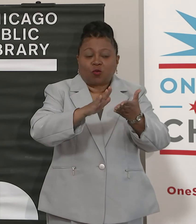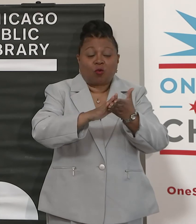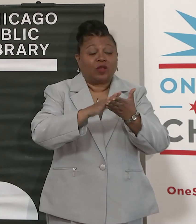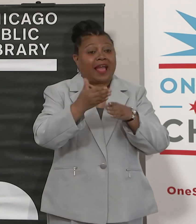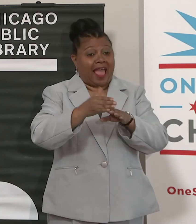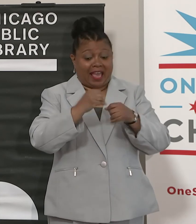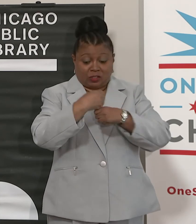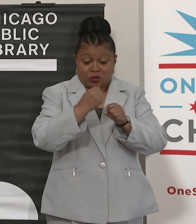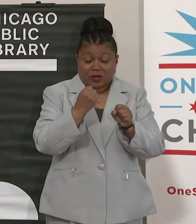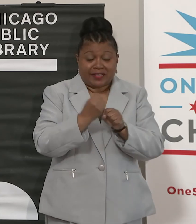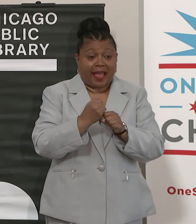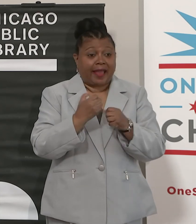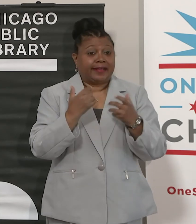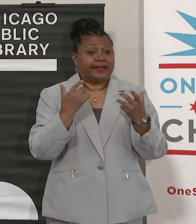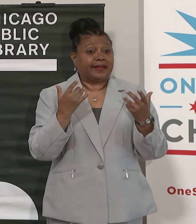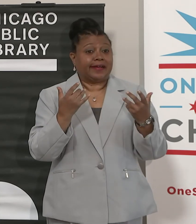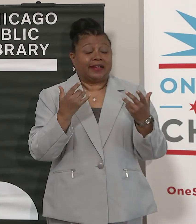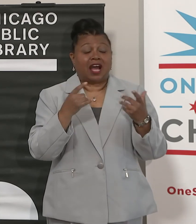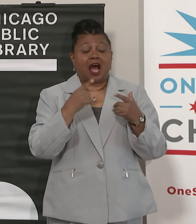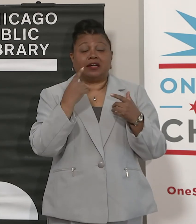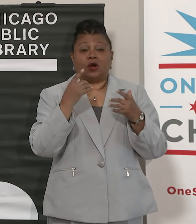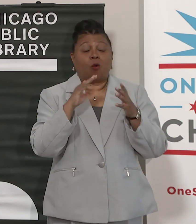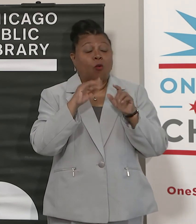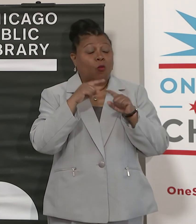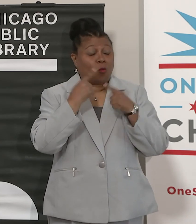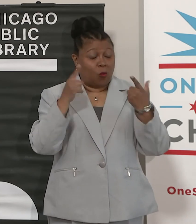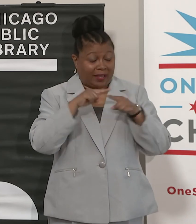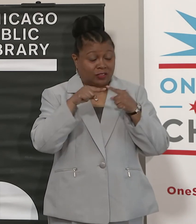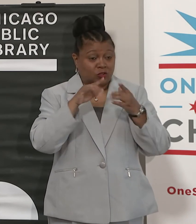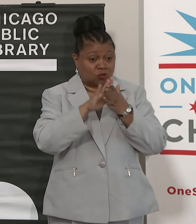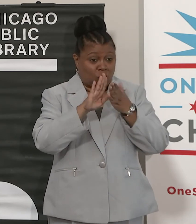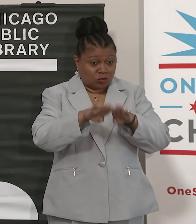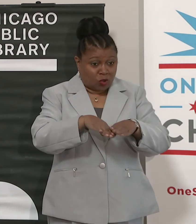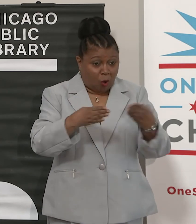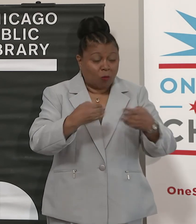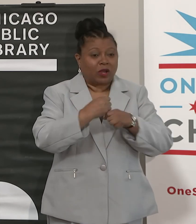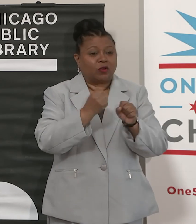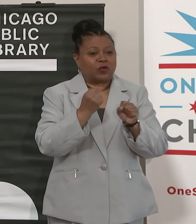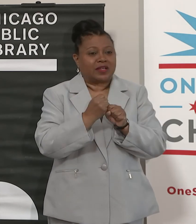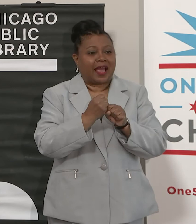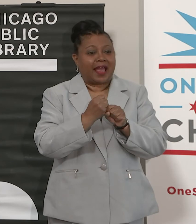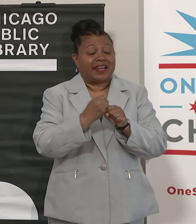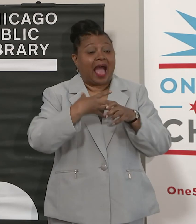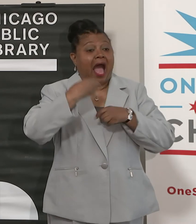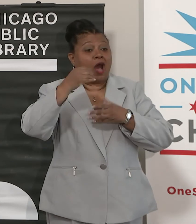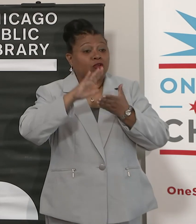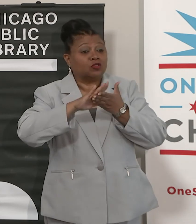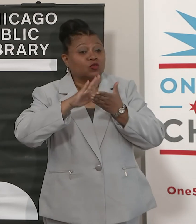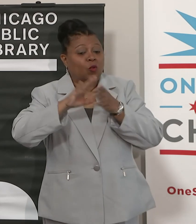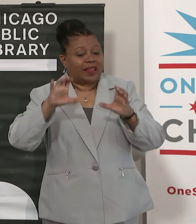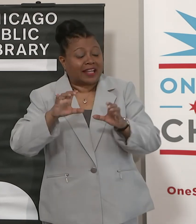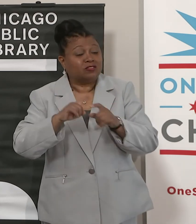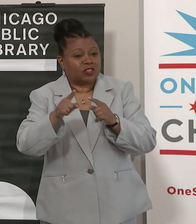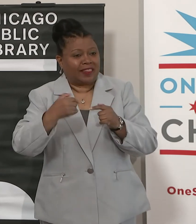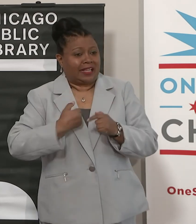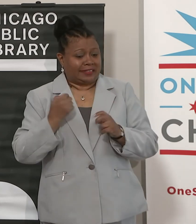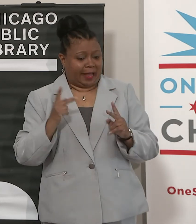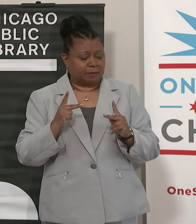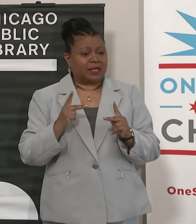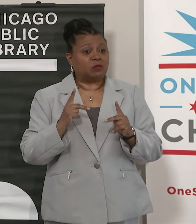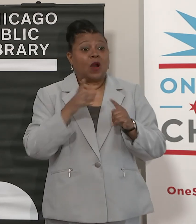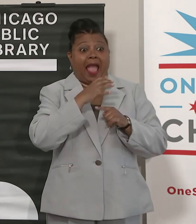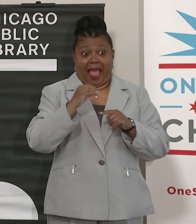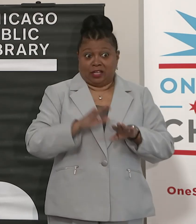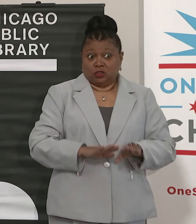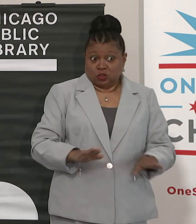then create, and once schools are open, create out-of-school activities so that young people